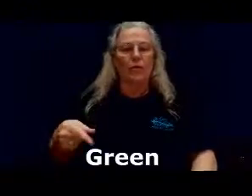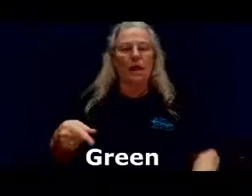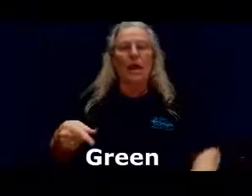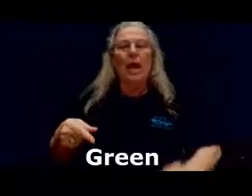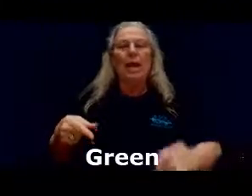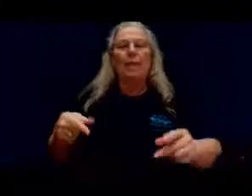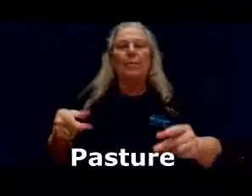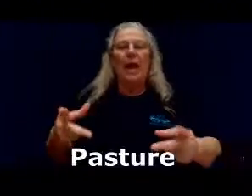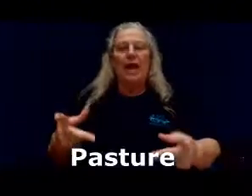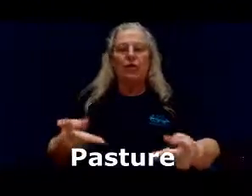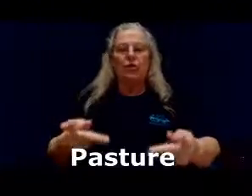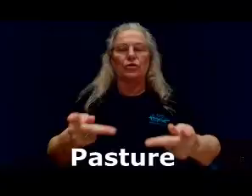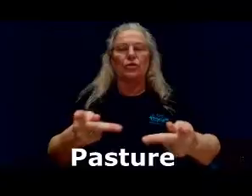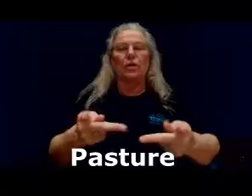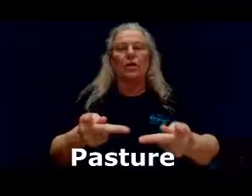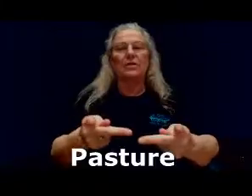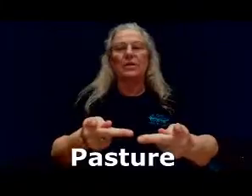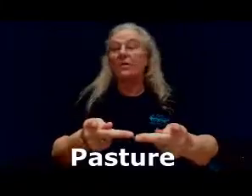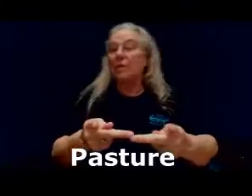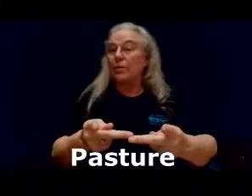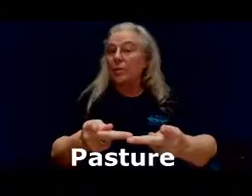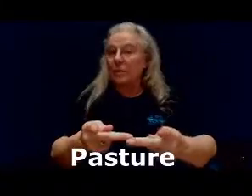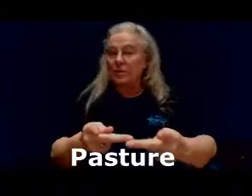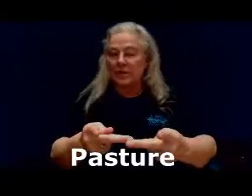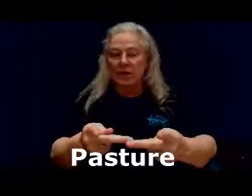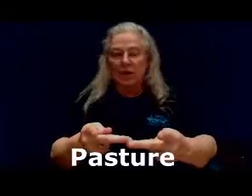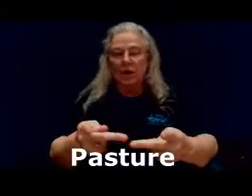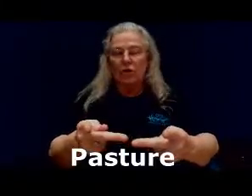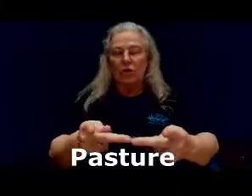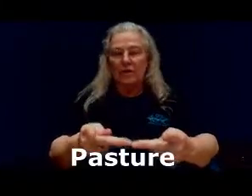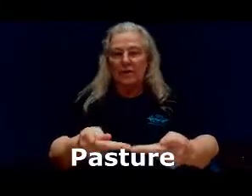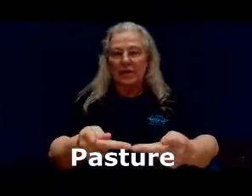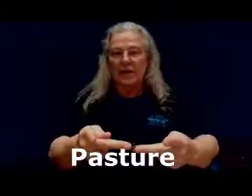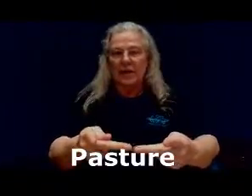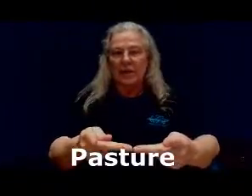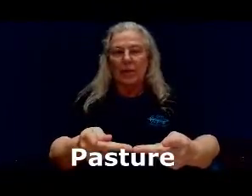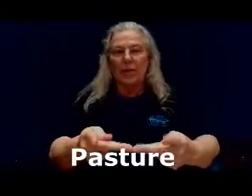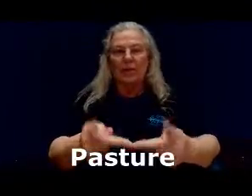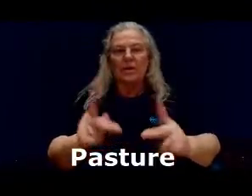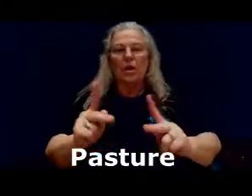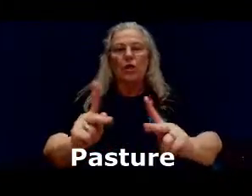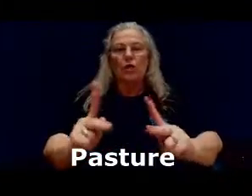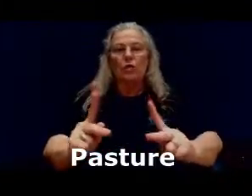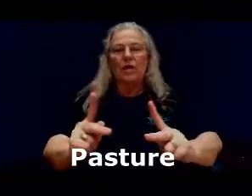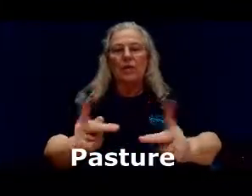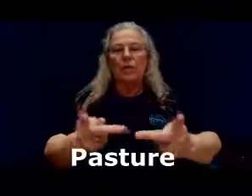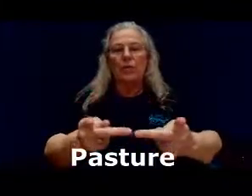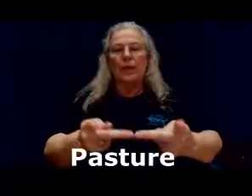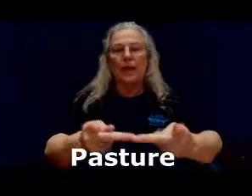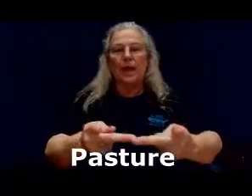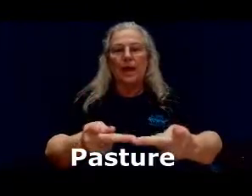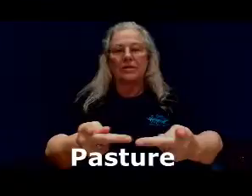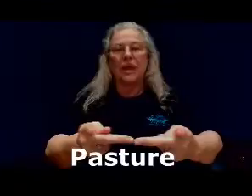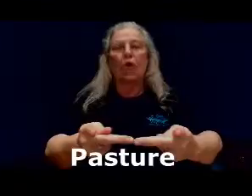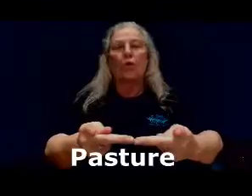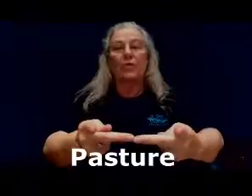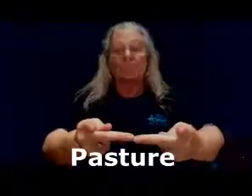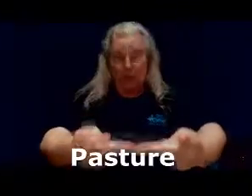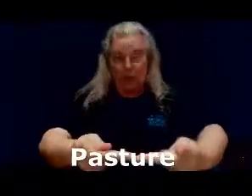Green. Pastures, because it's not a person, you're designating a place. You take your P hands away